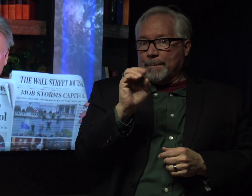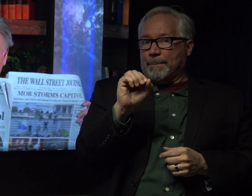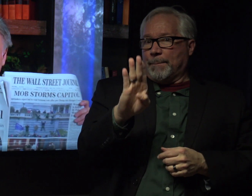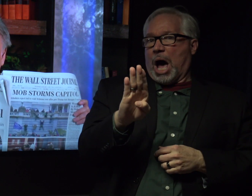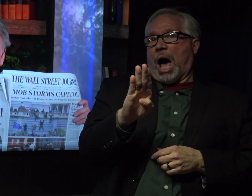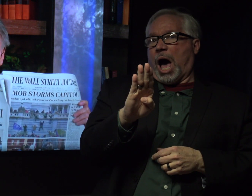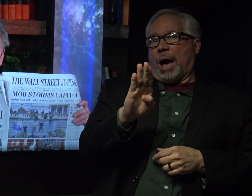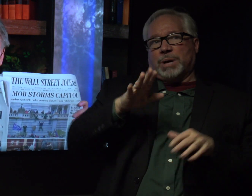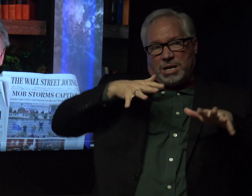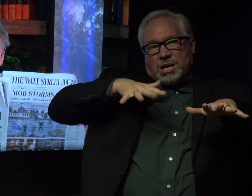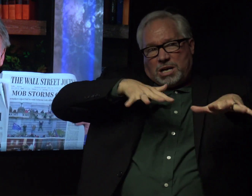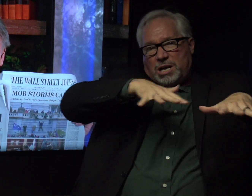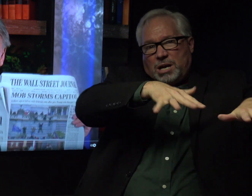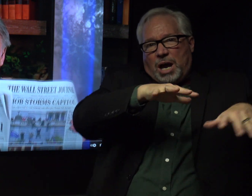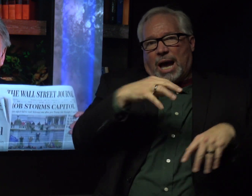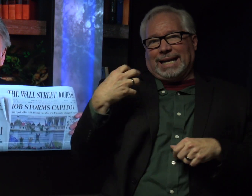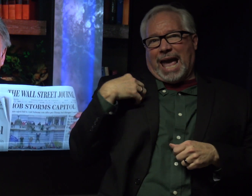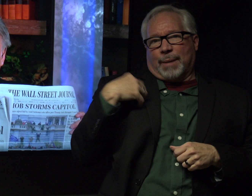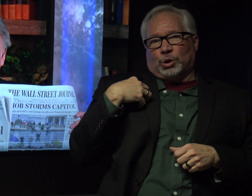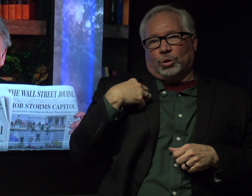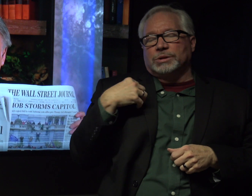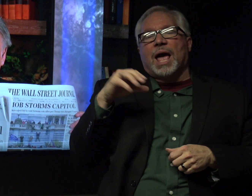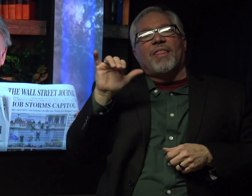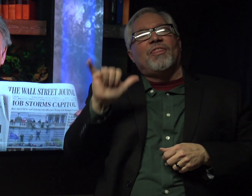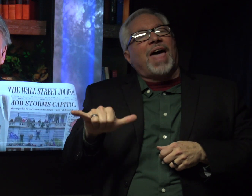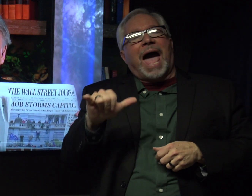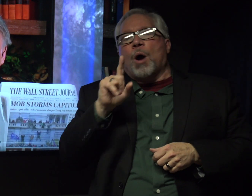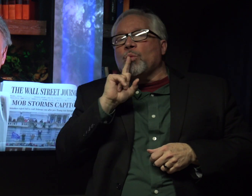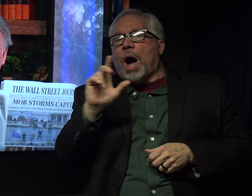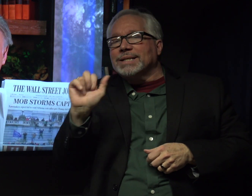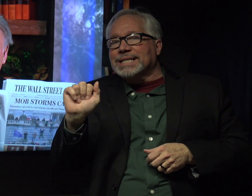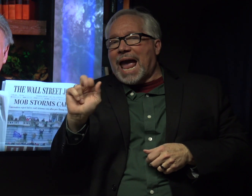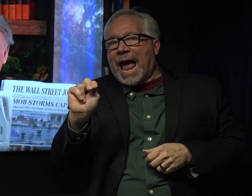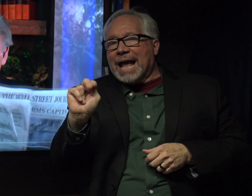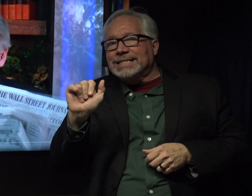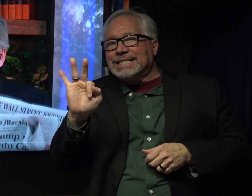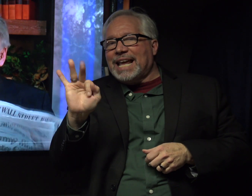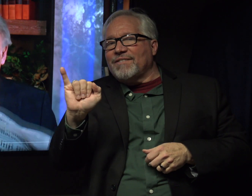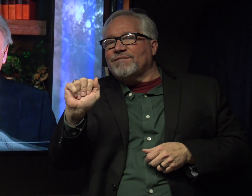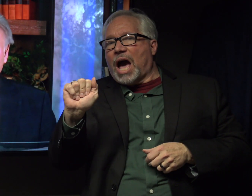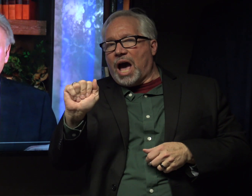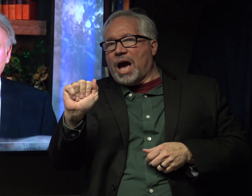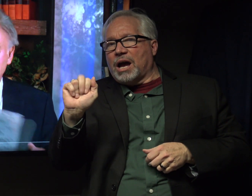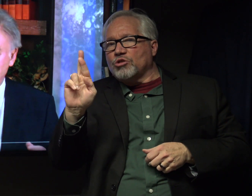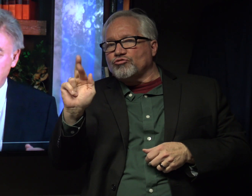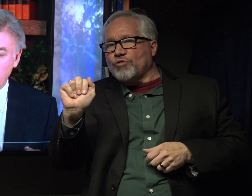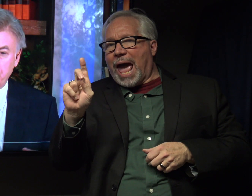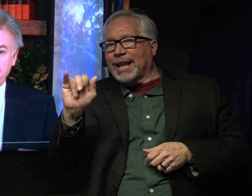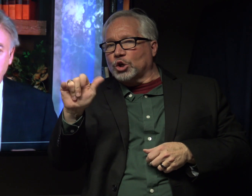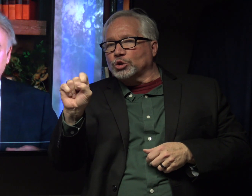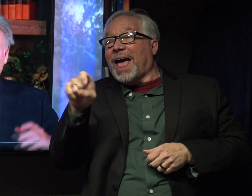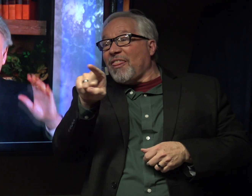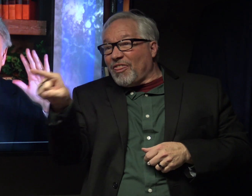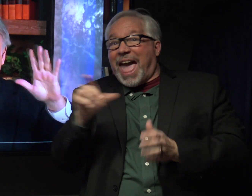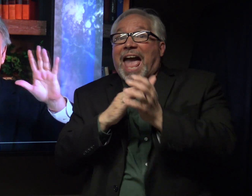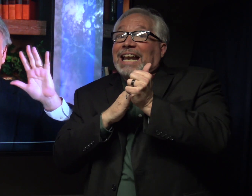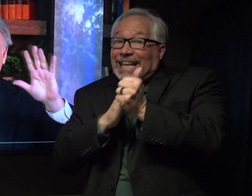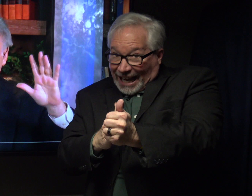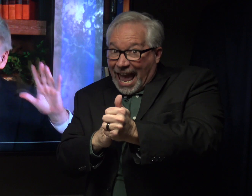was organized Antifa radicals who led the break-in, while we have evidence of our people saying, stop them, stop them, stop